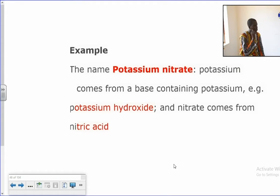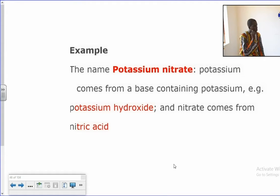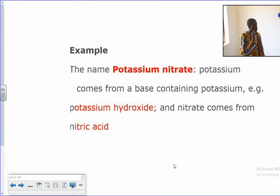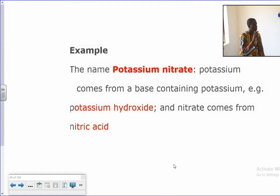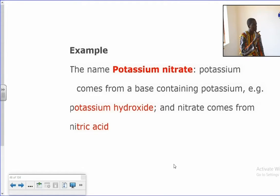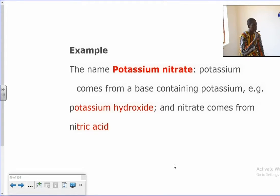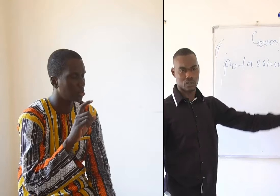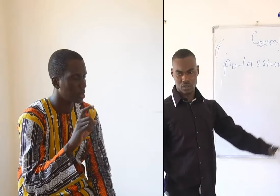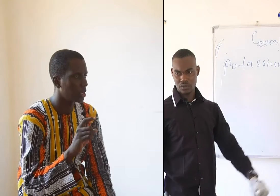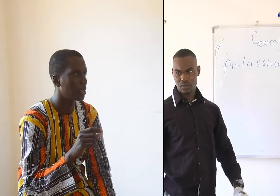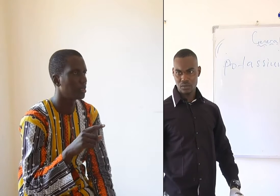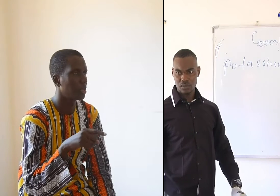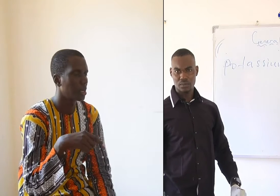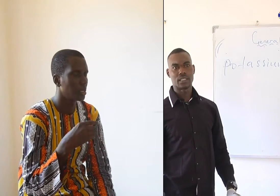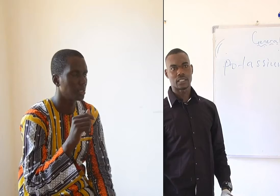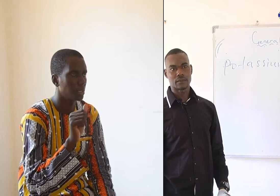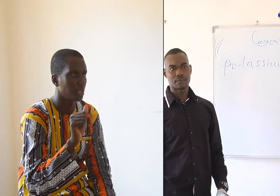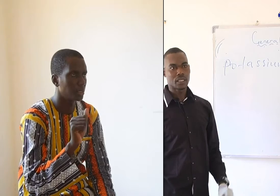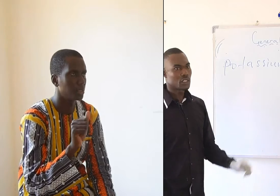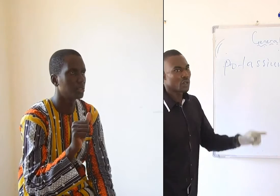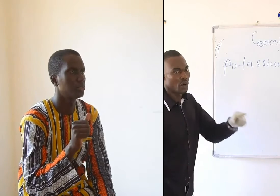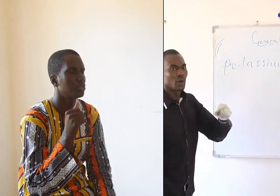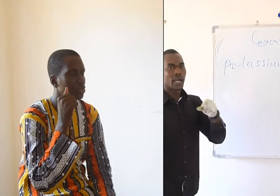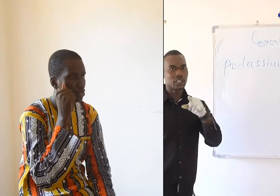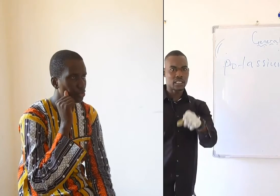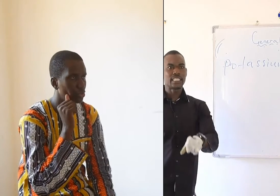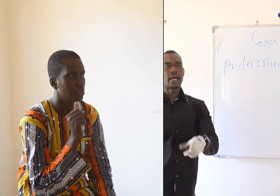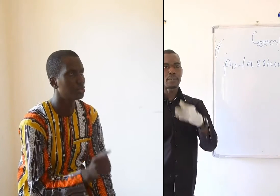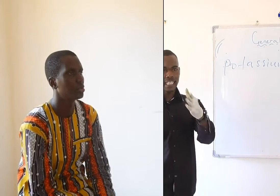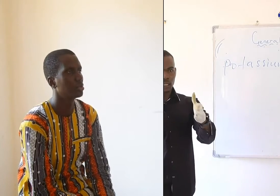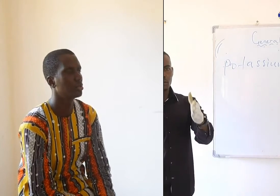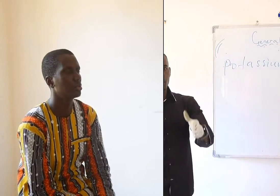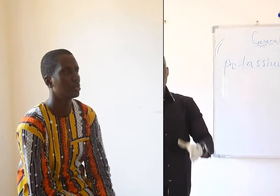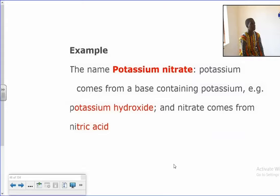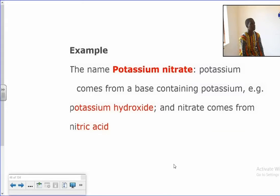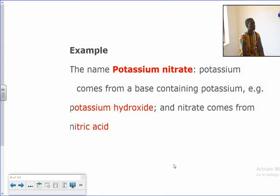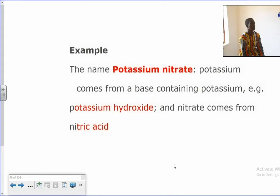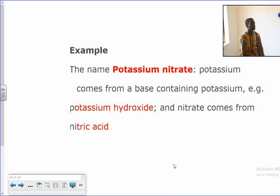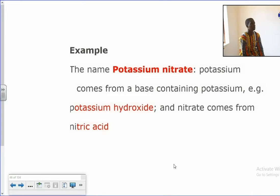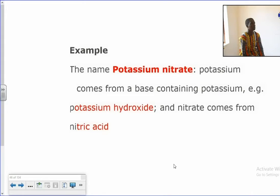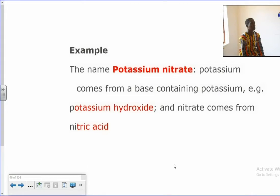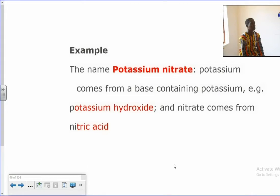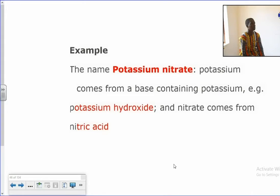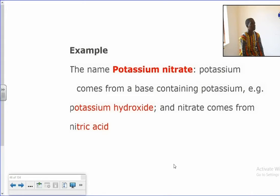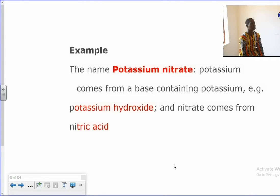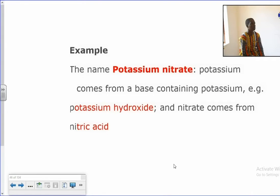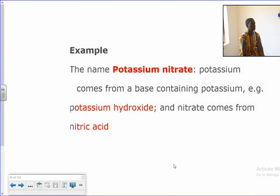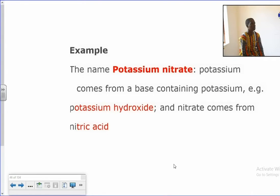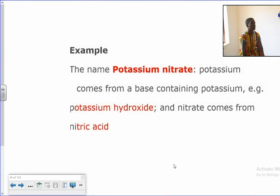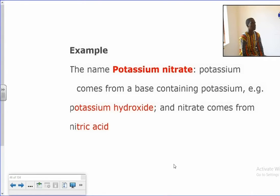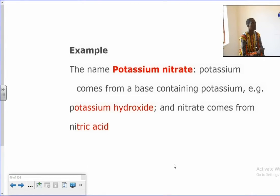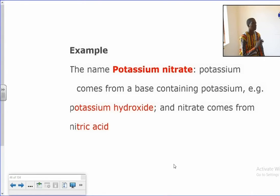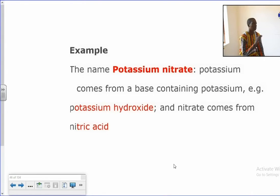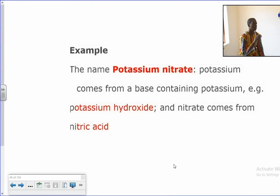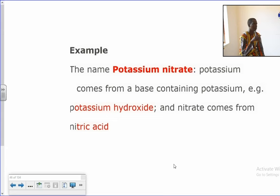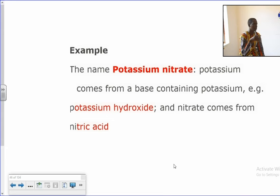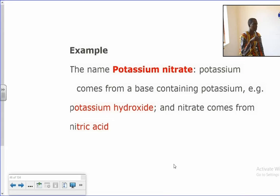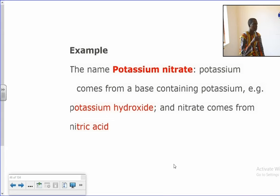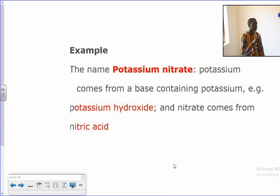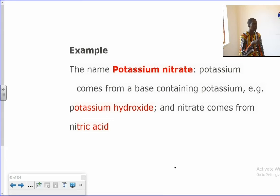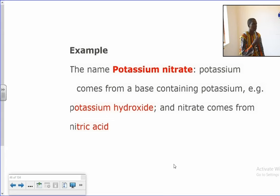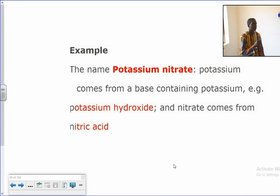used to make this salt, please. So as you see there, potassium comes from a base containing potassium. Example of this can